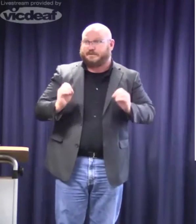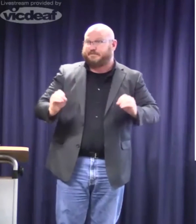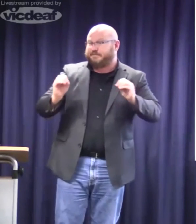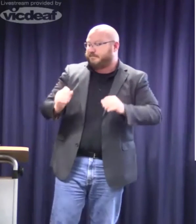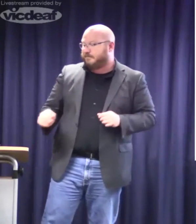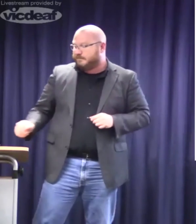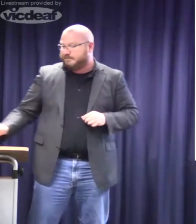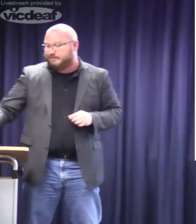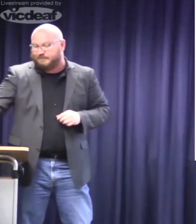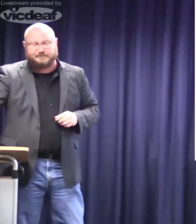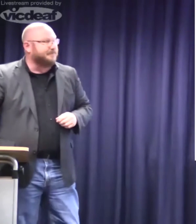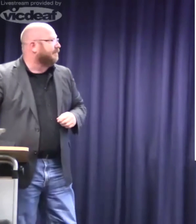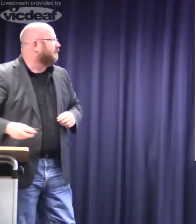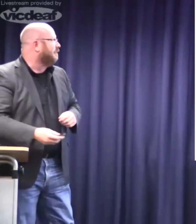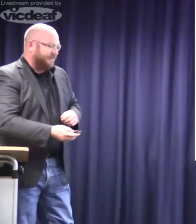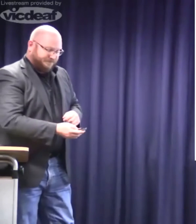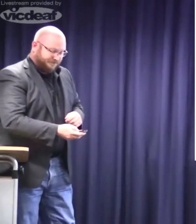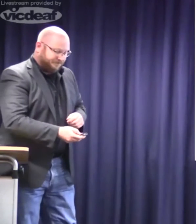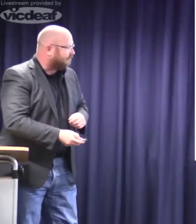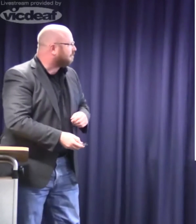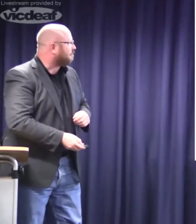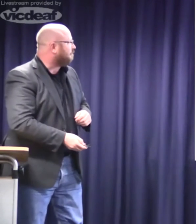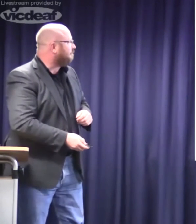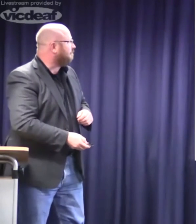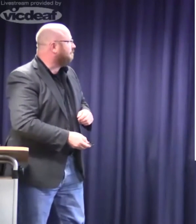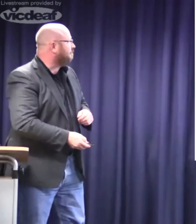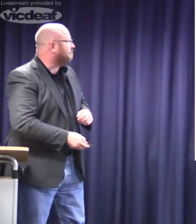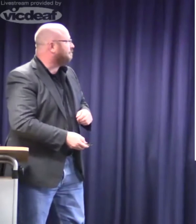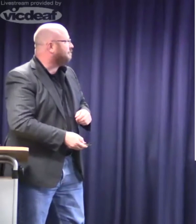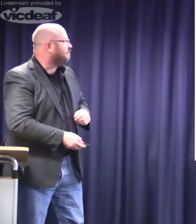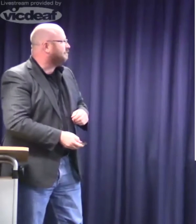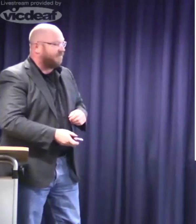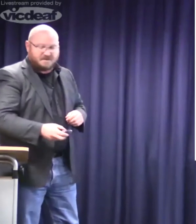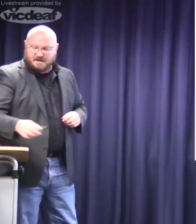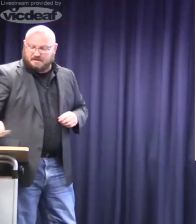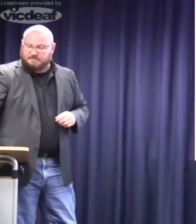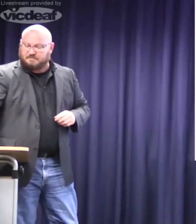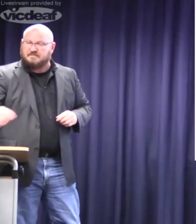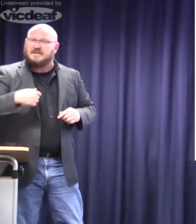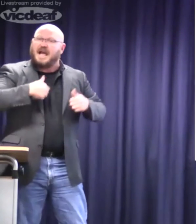It says a lot about that, doesn't it? Communication, engagement with the deaf community.